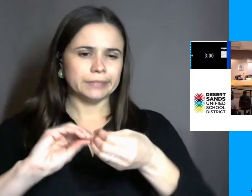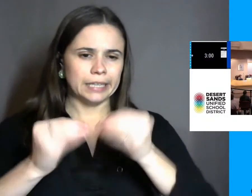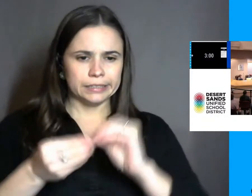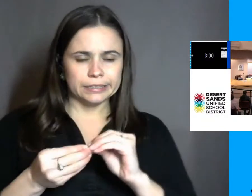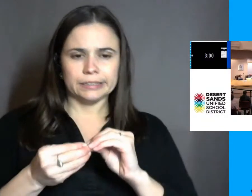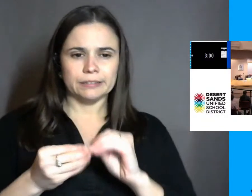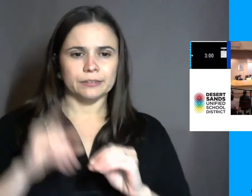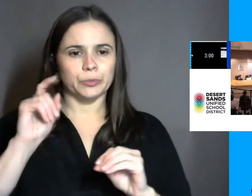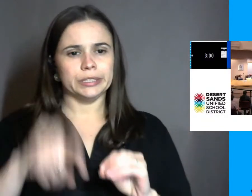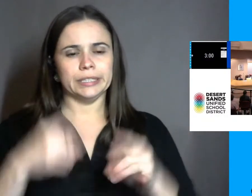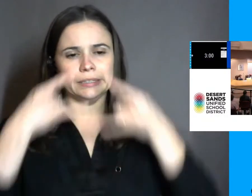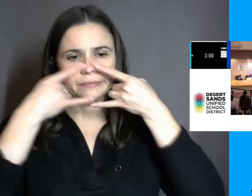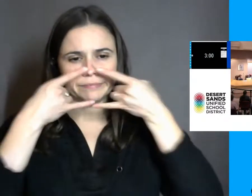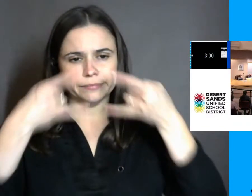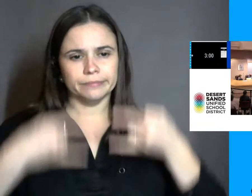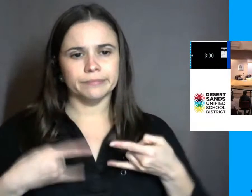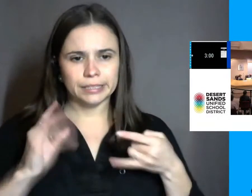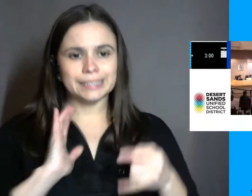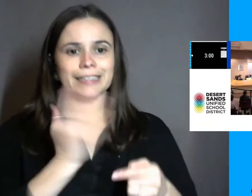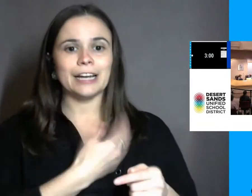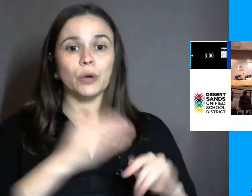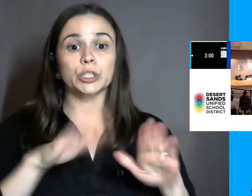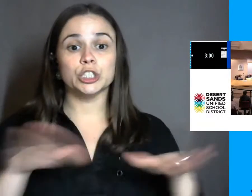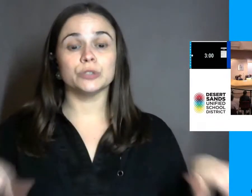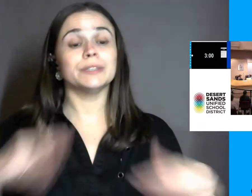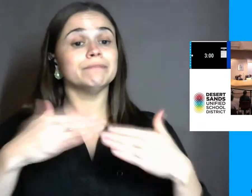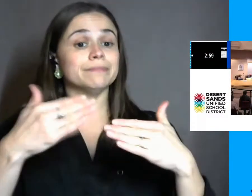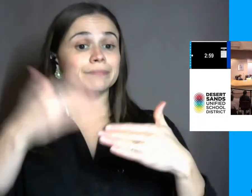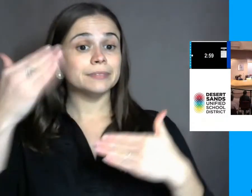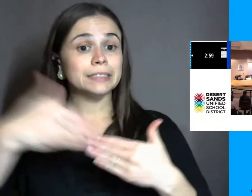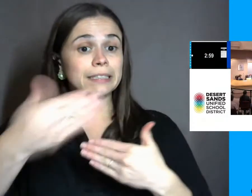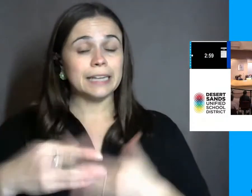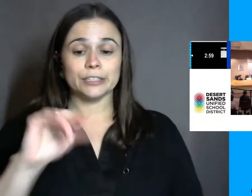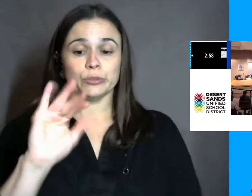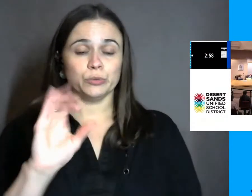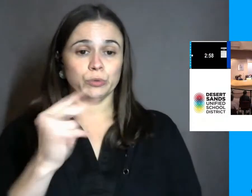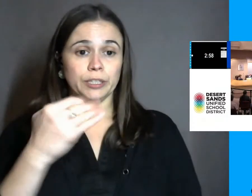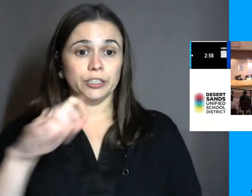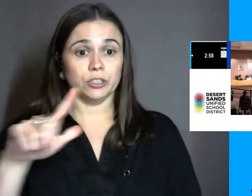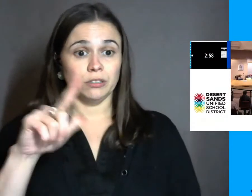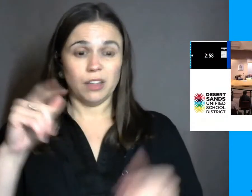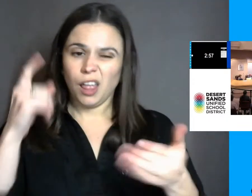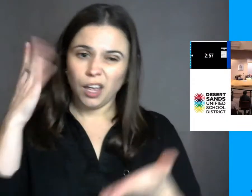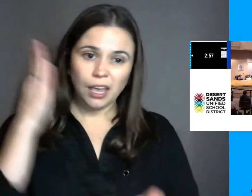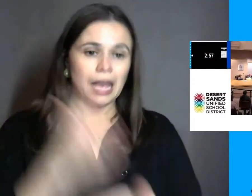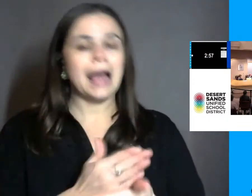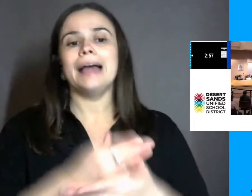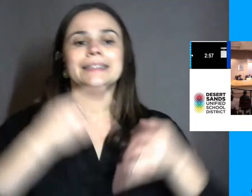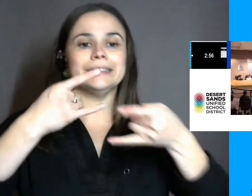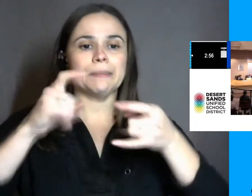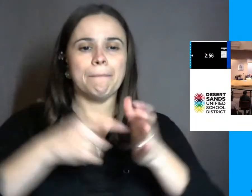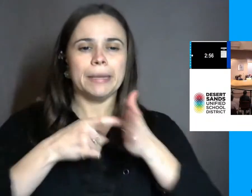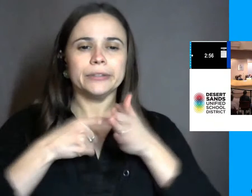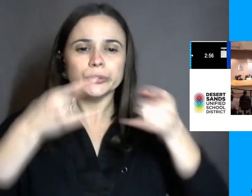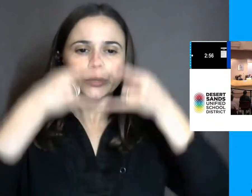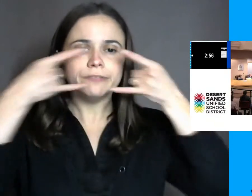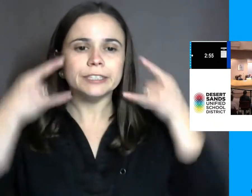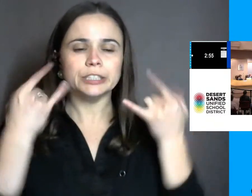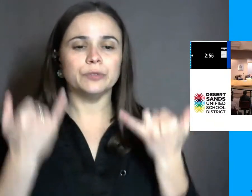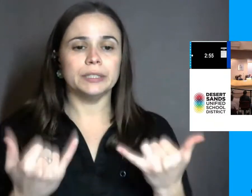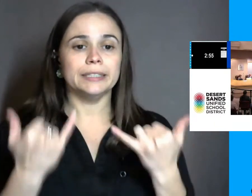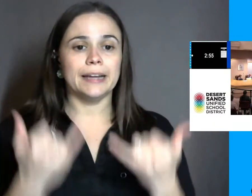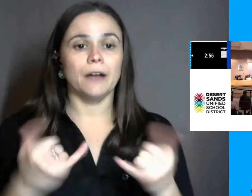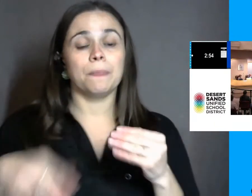next letter, Rachel Mueller. End mandatory face covering now. In addition to causing emotional harm